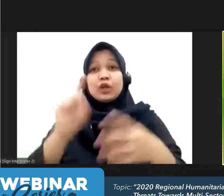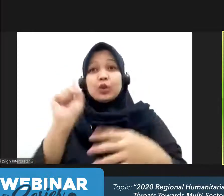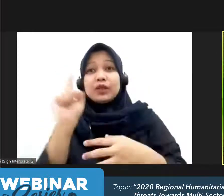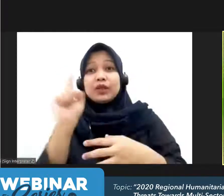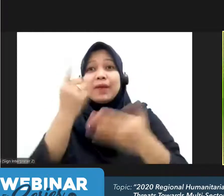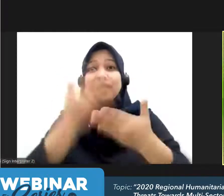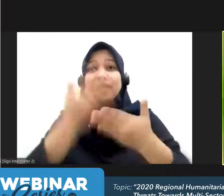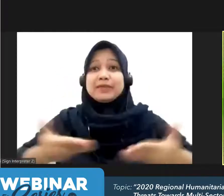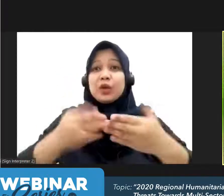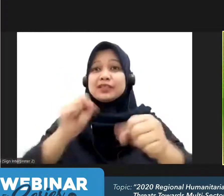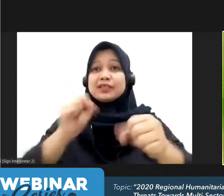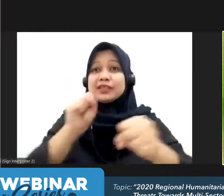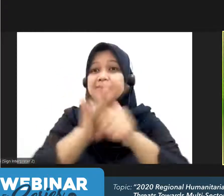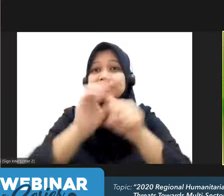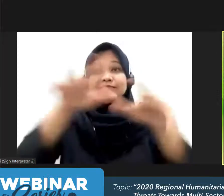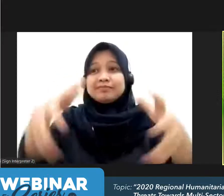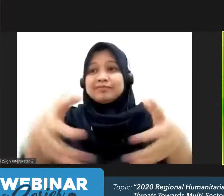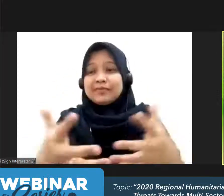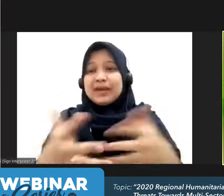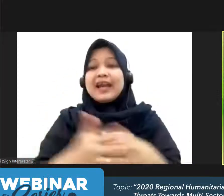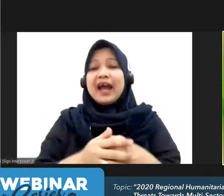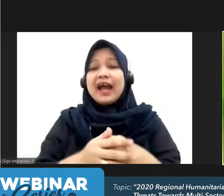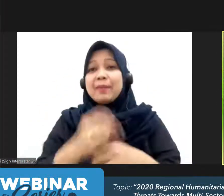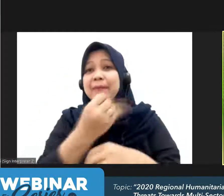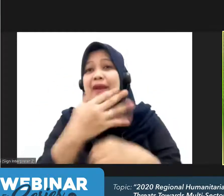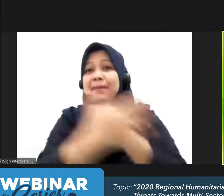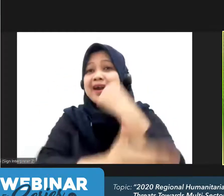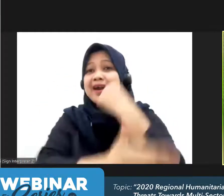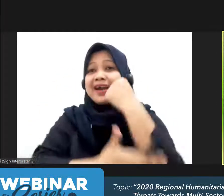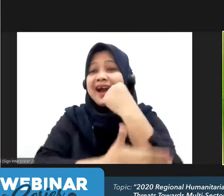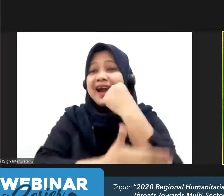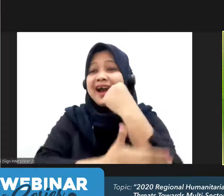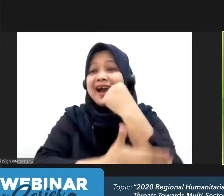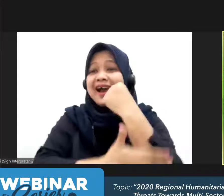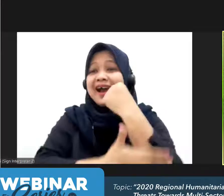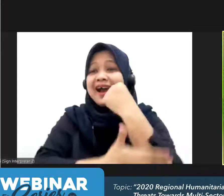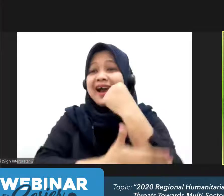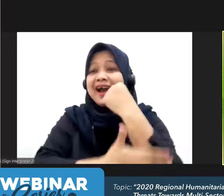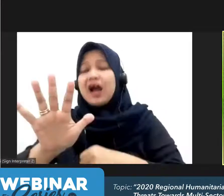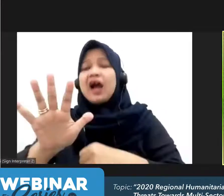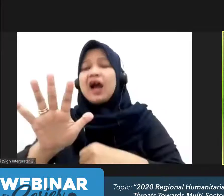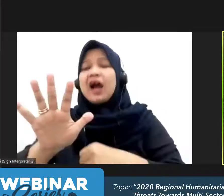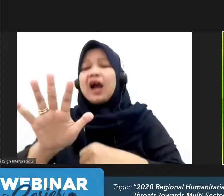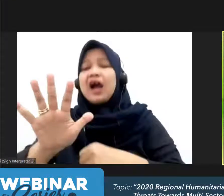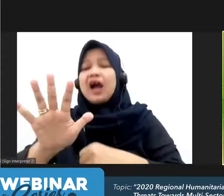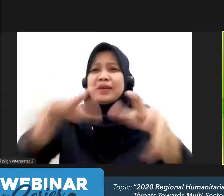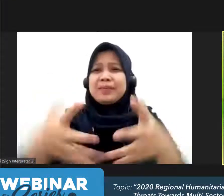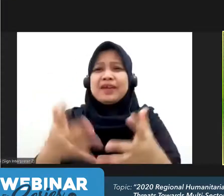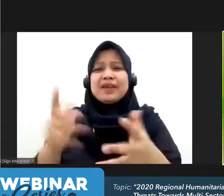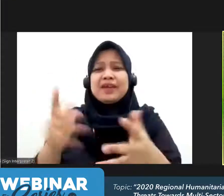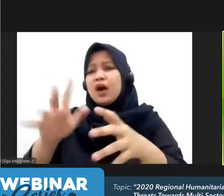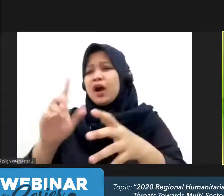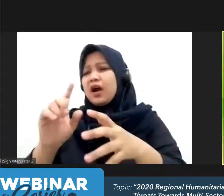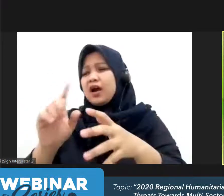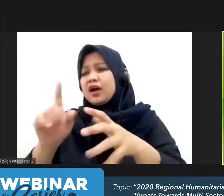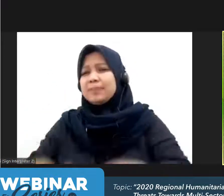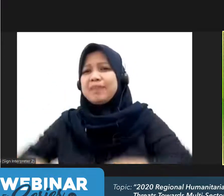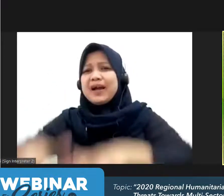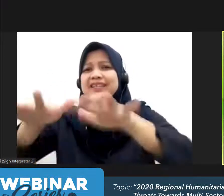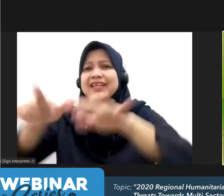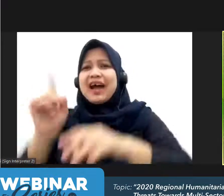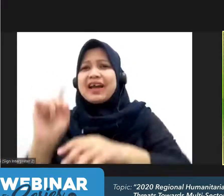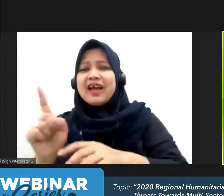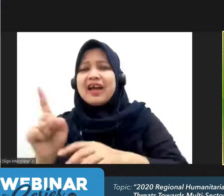several countries in East Asia were hit by floods and landslides. Then the latest typhoon in some